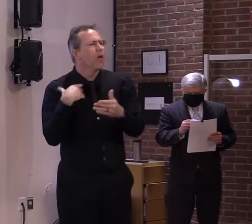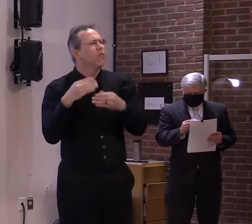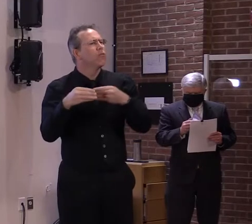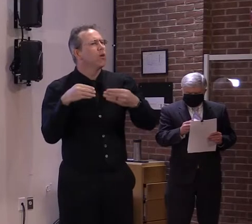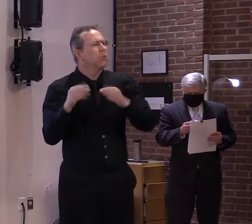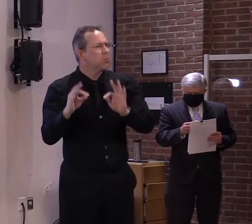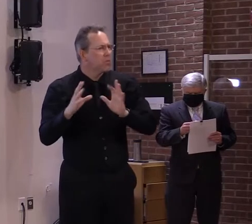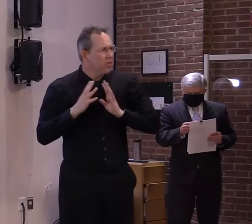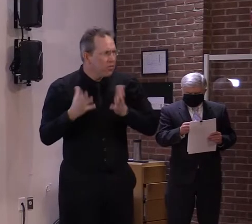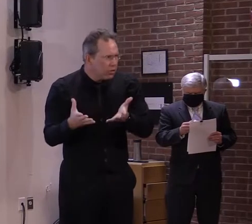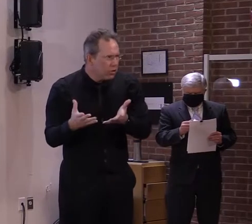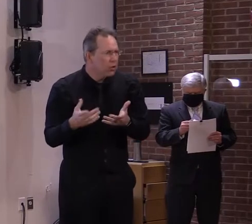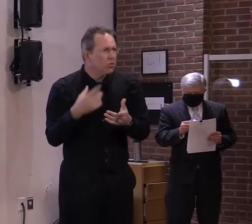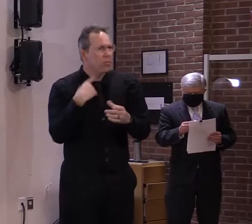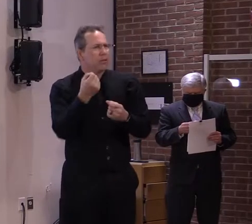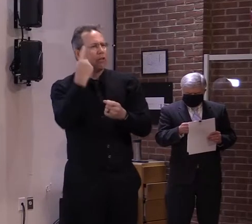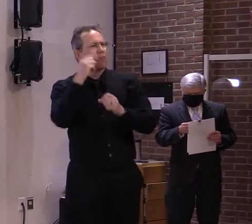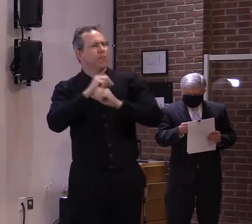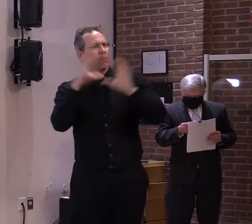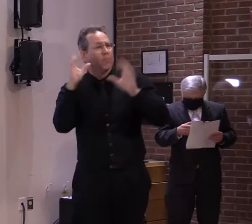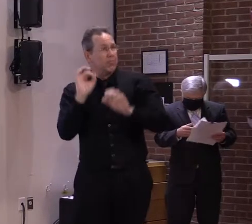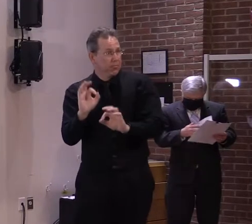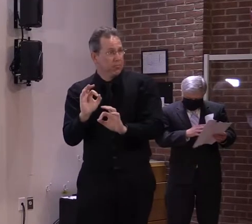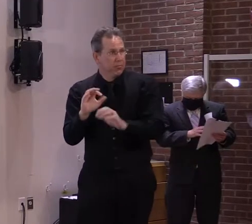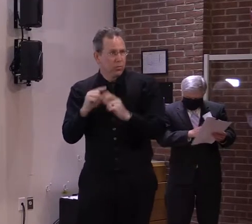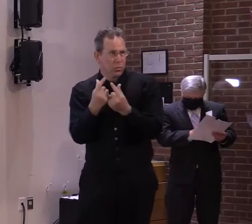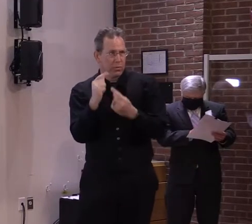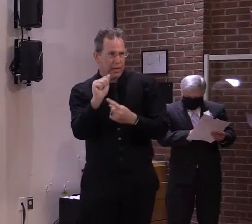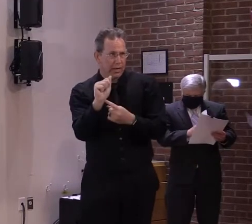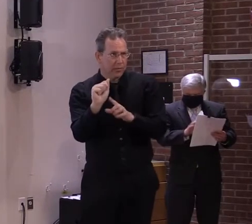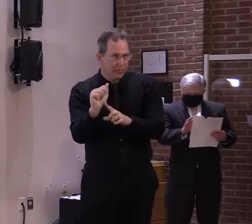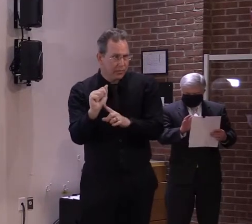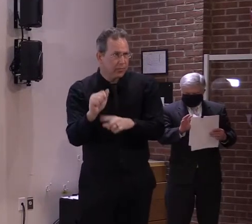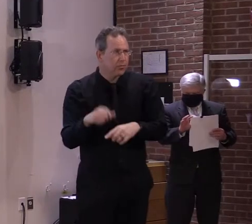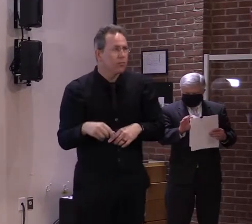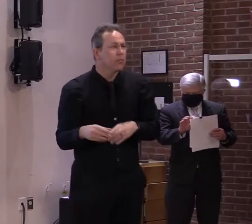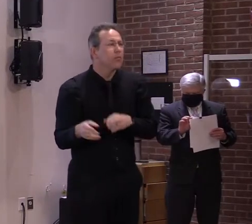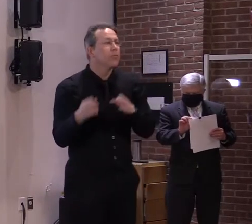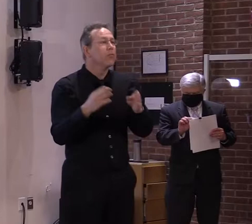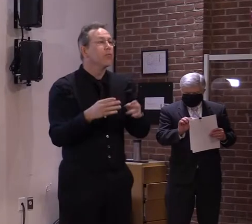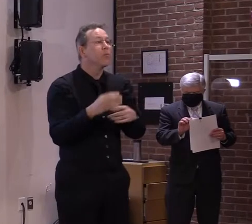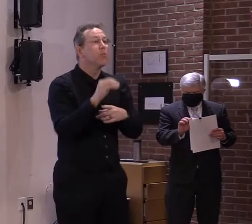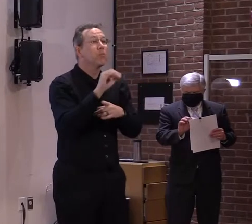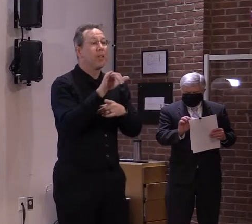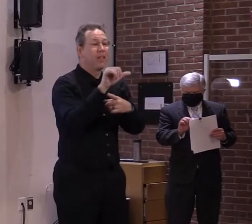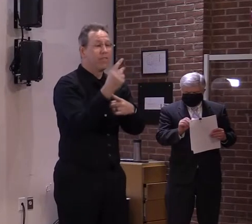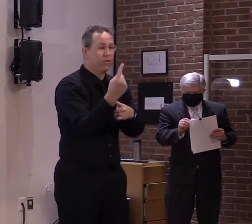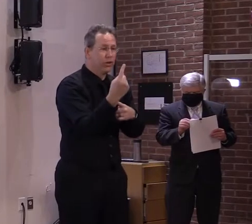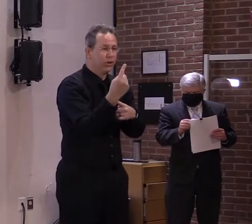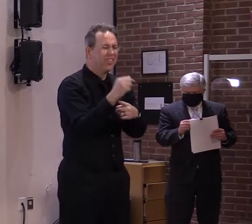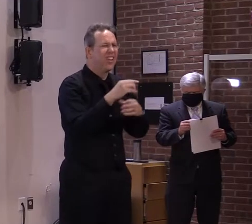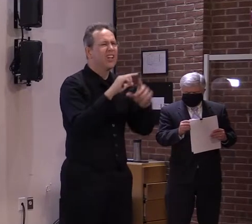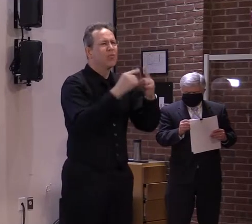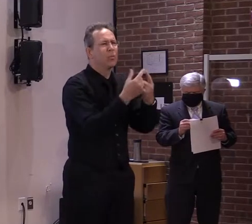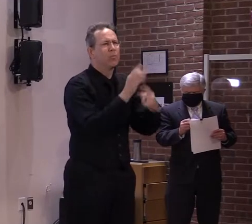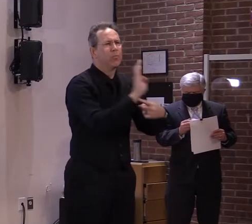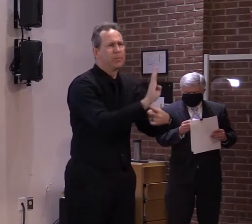understand. On May 1st, Group B businesses, which includes most other